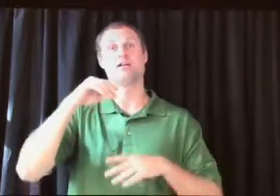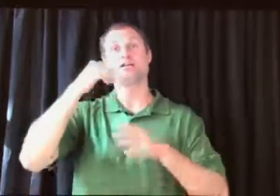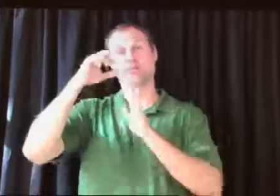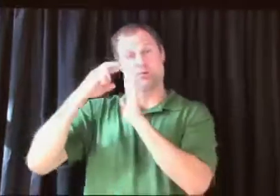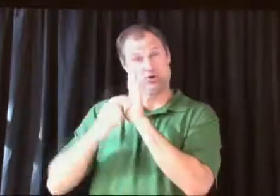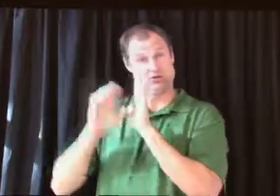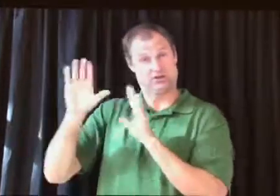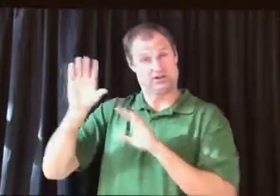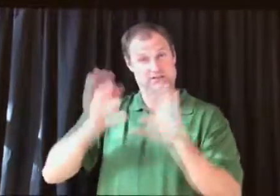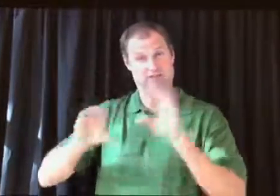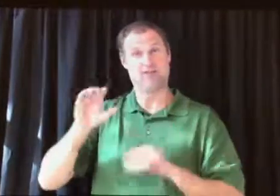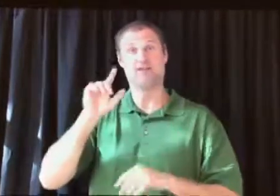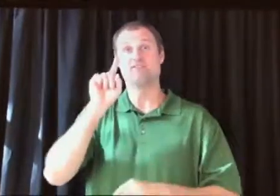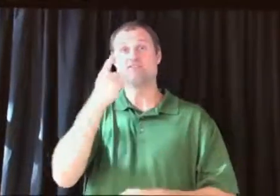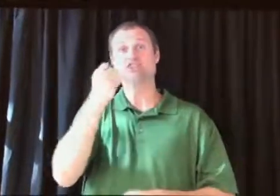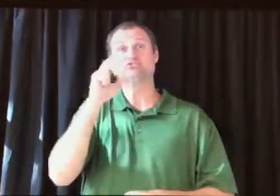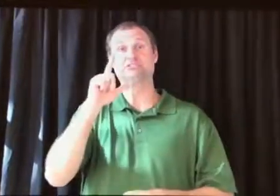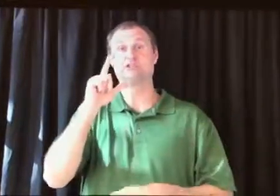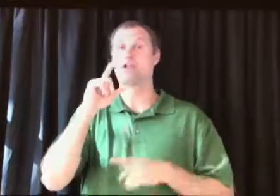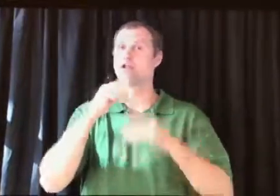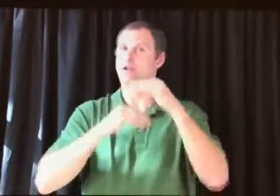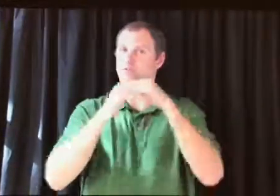In the first shell, most of the elements